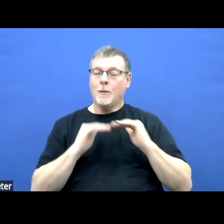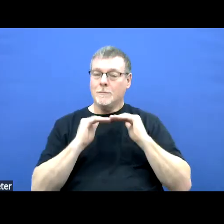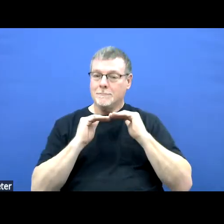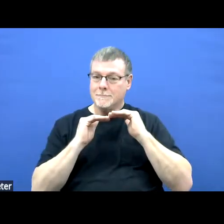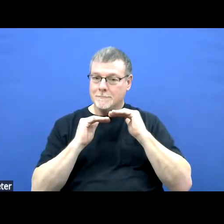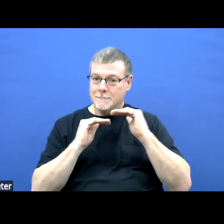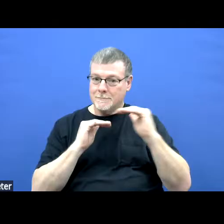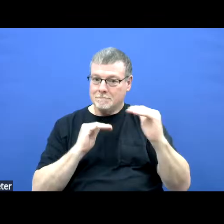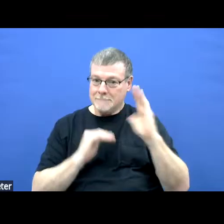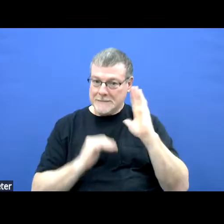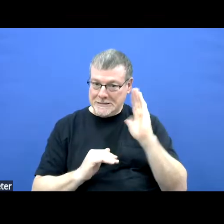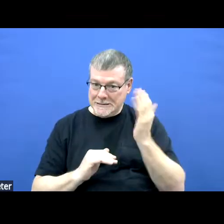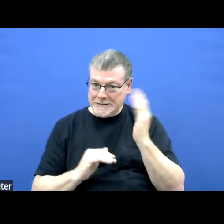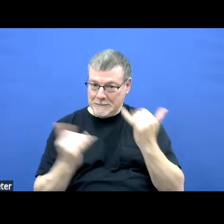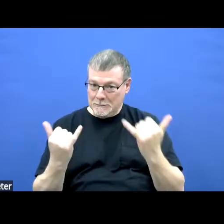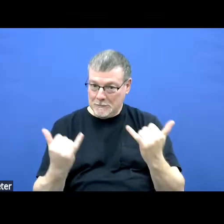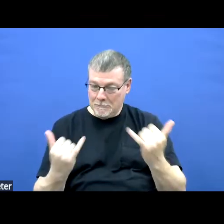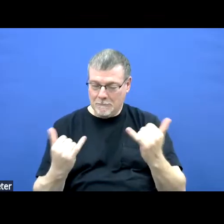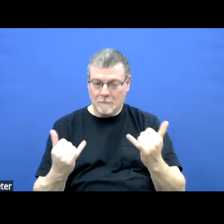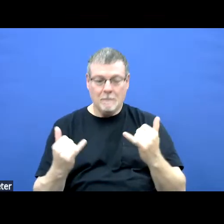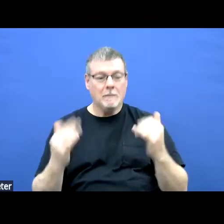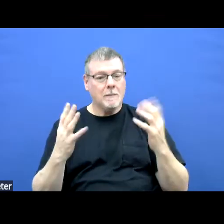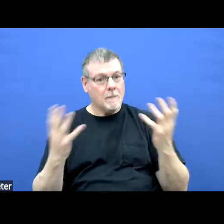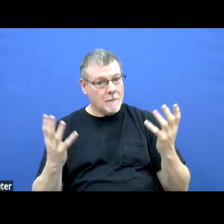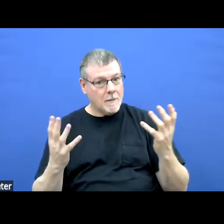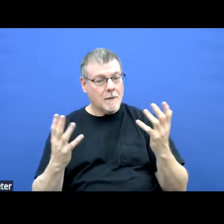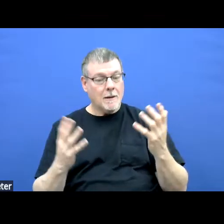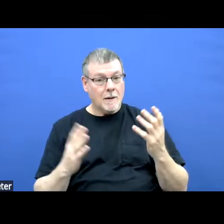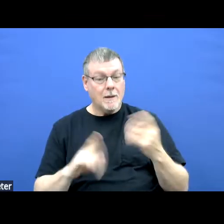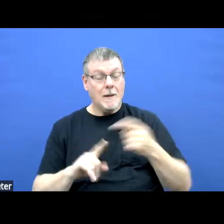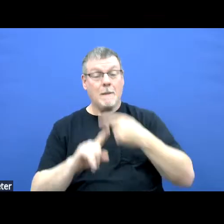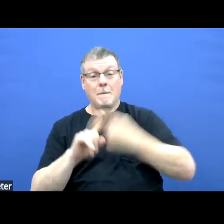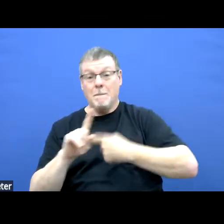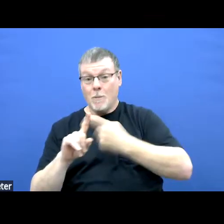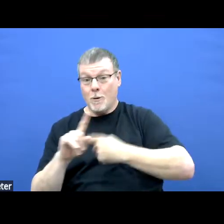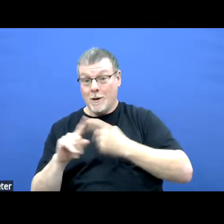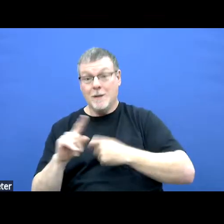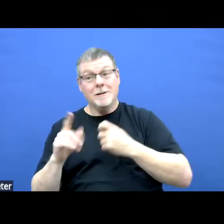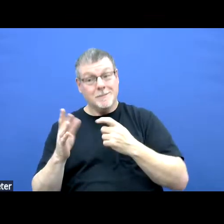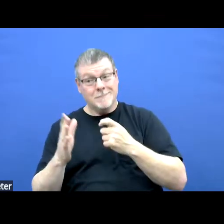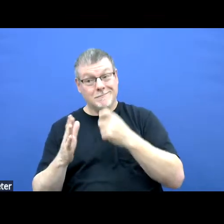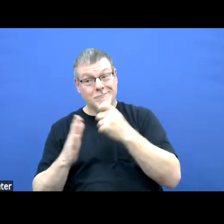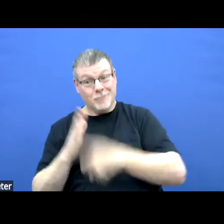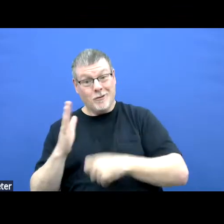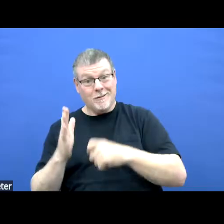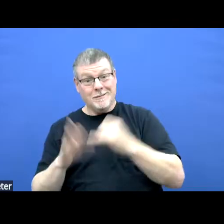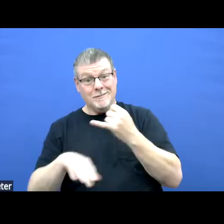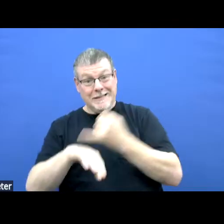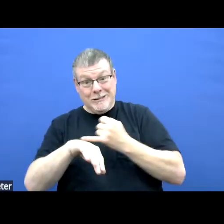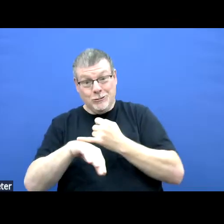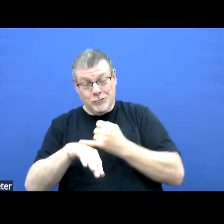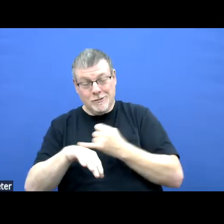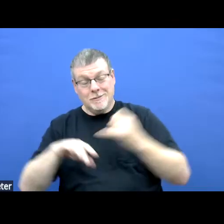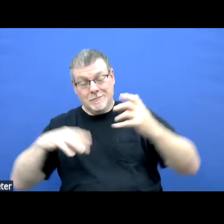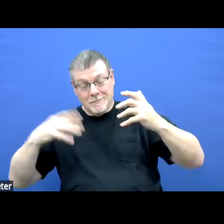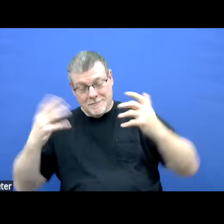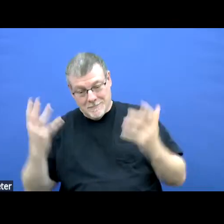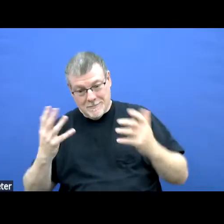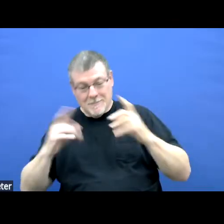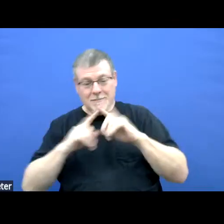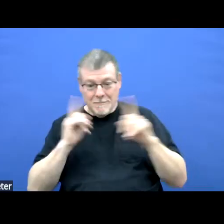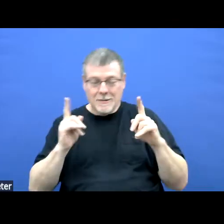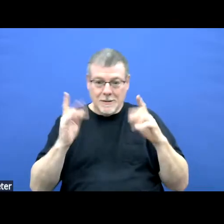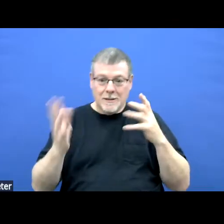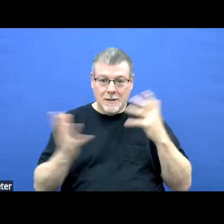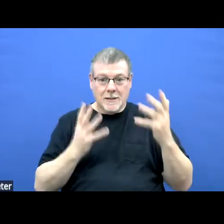some. Of course, the high mortgage rates might play a part in that. But you know, there is